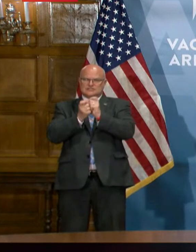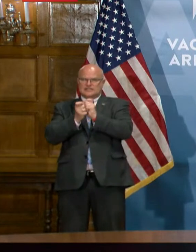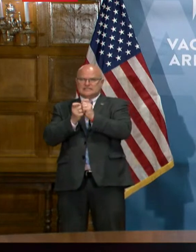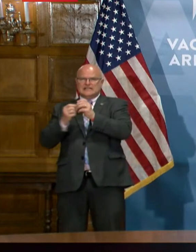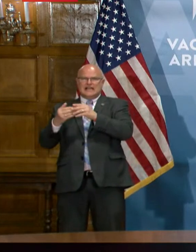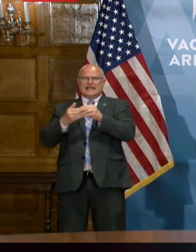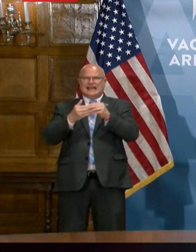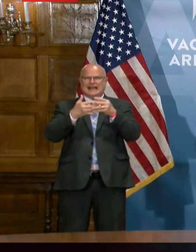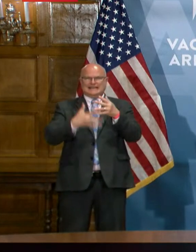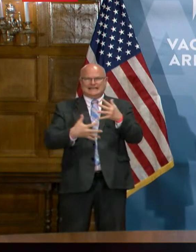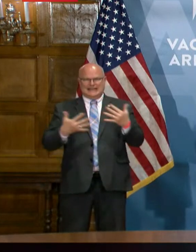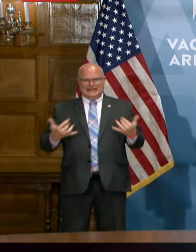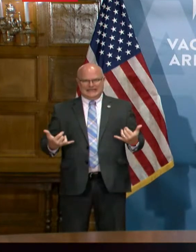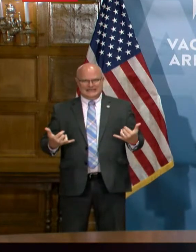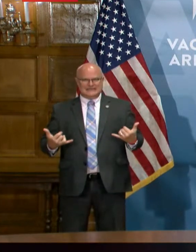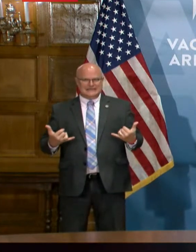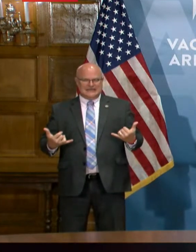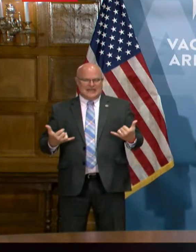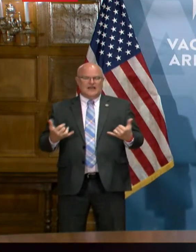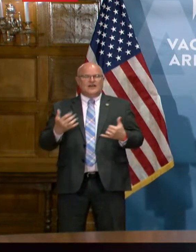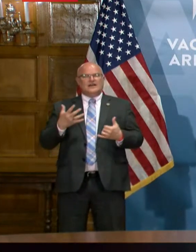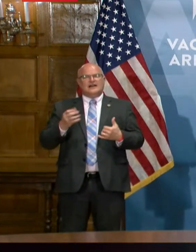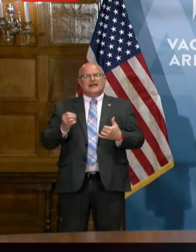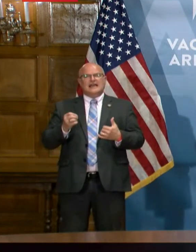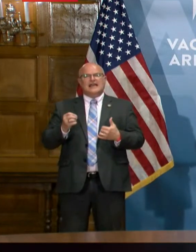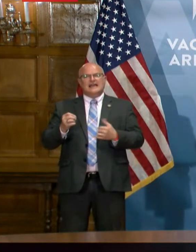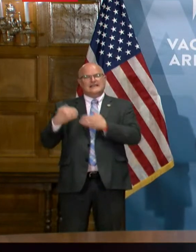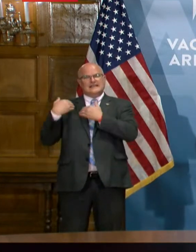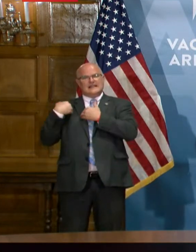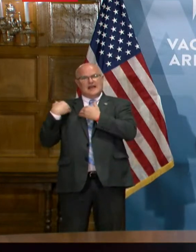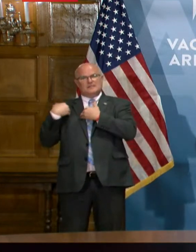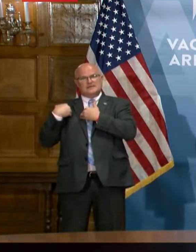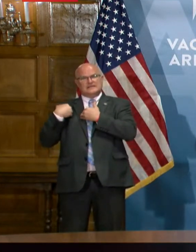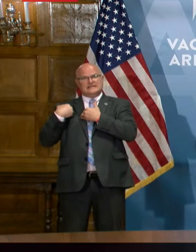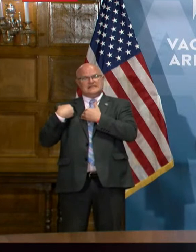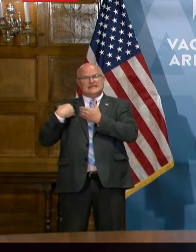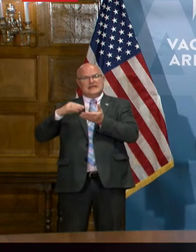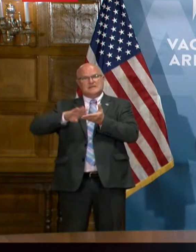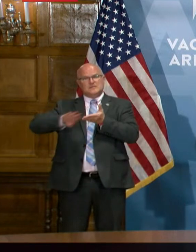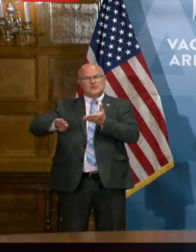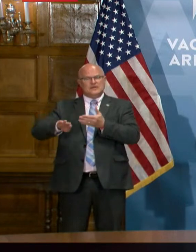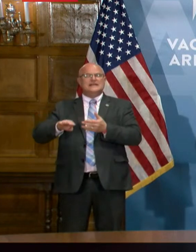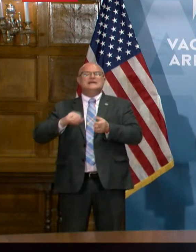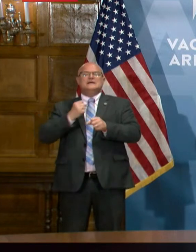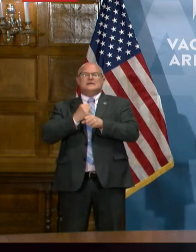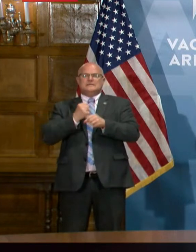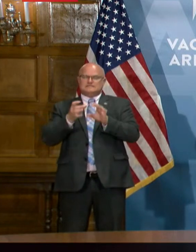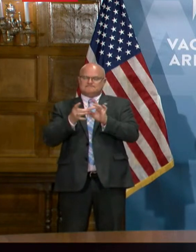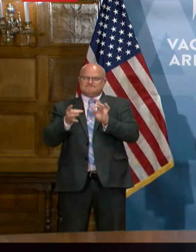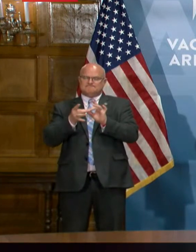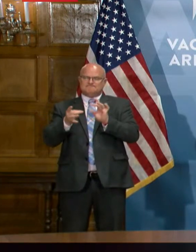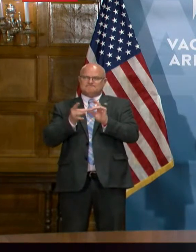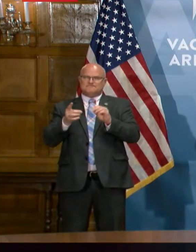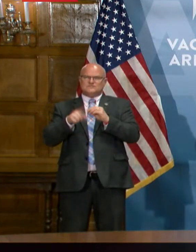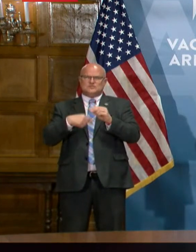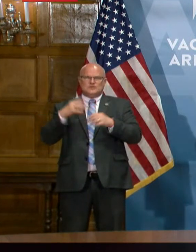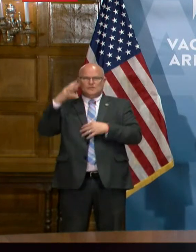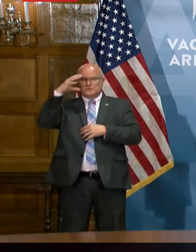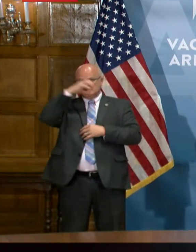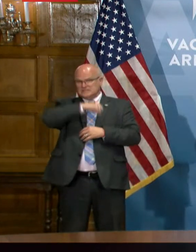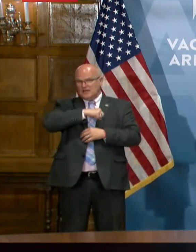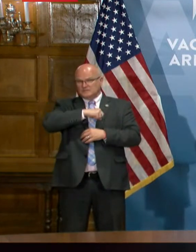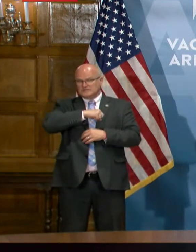guideline, and the liability immunity does make reference to a